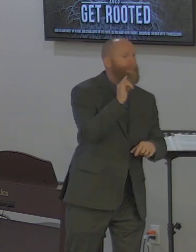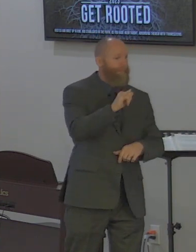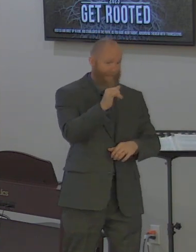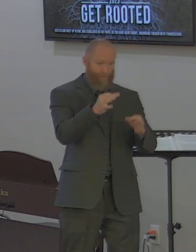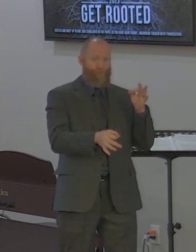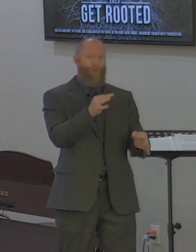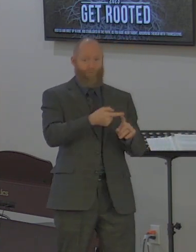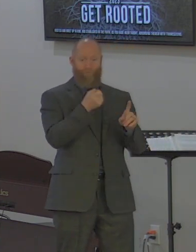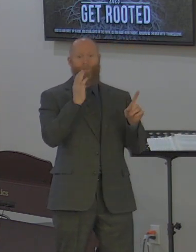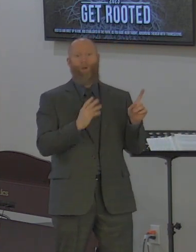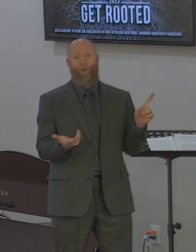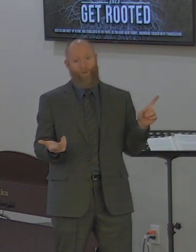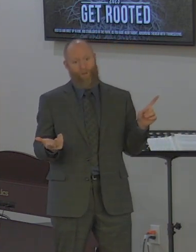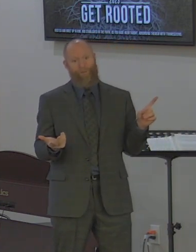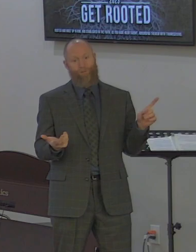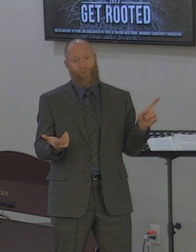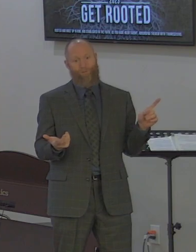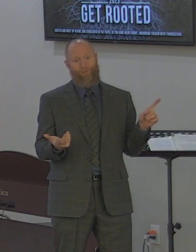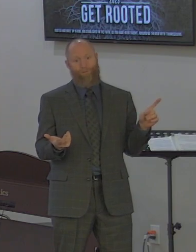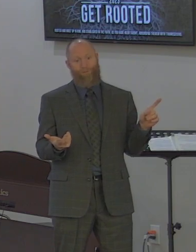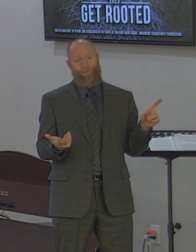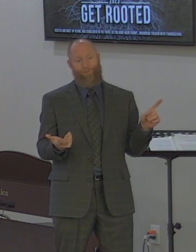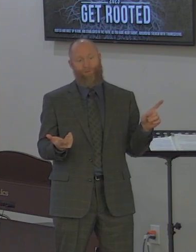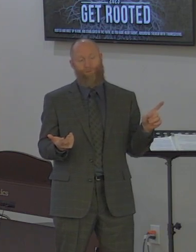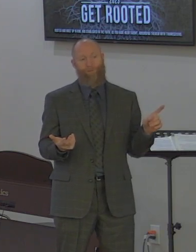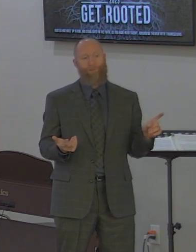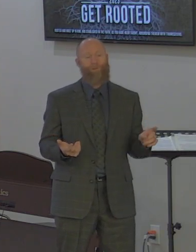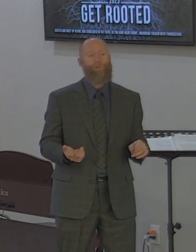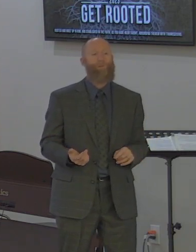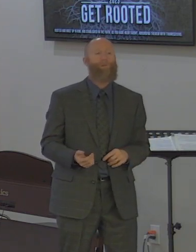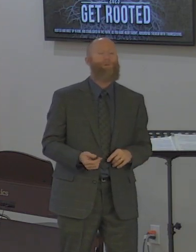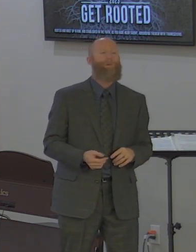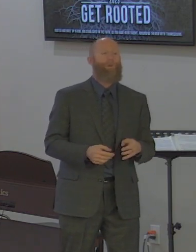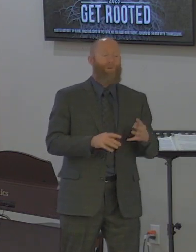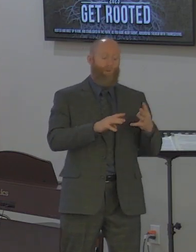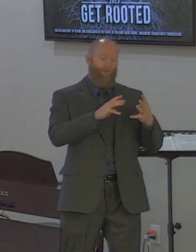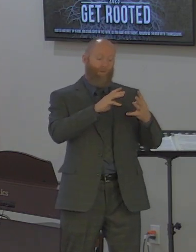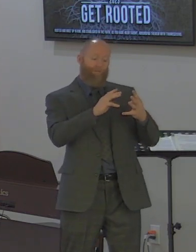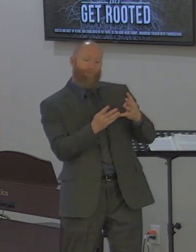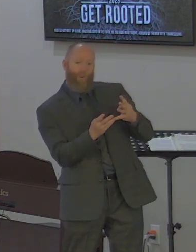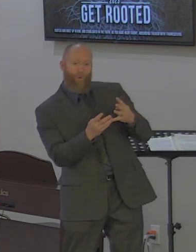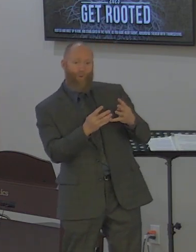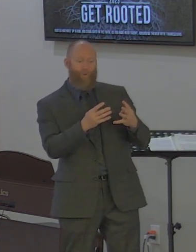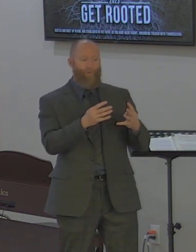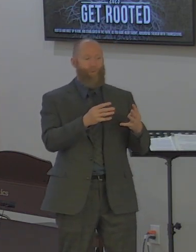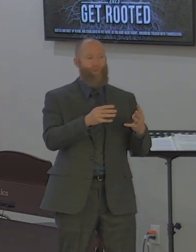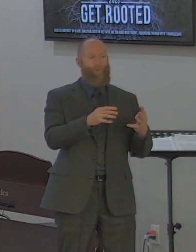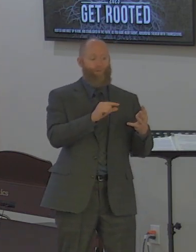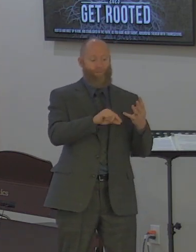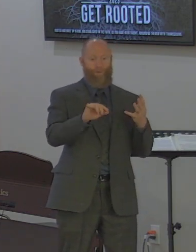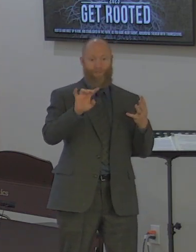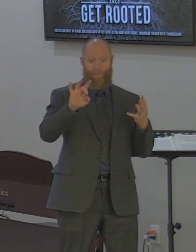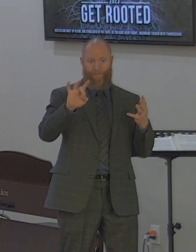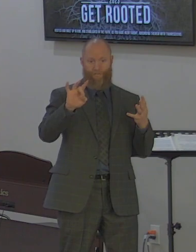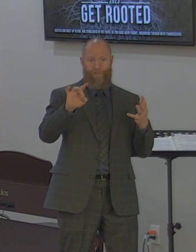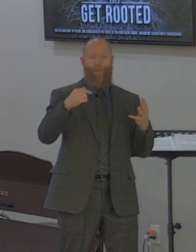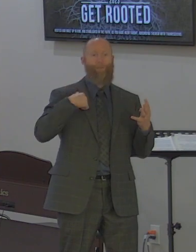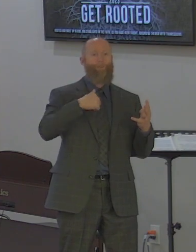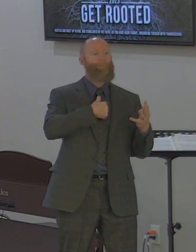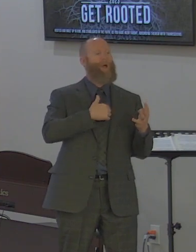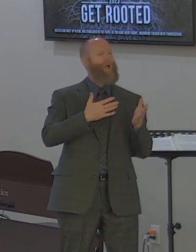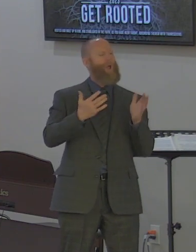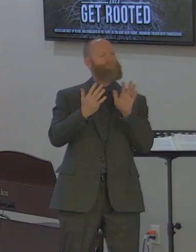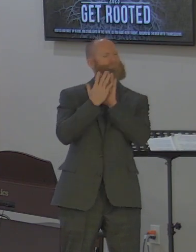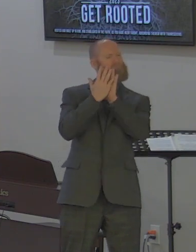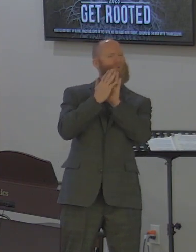Then we can show the lost our faith in our daily walk. Abraham, look at verse 8.